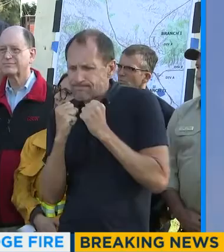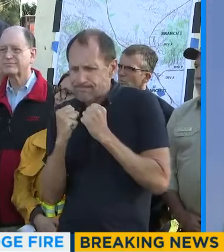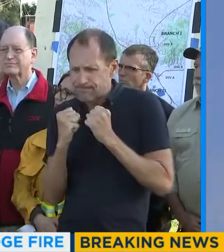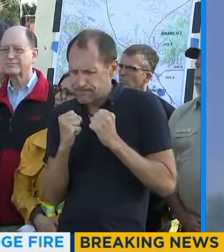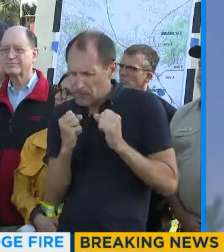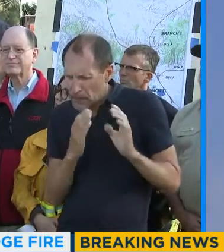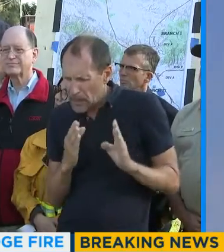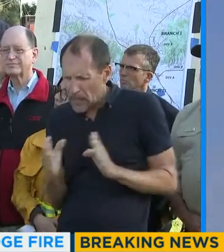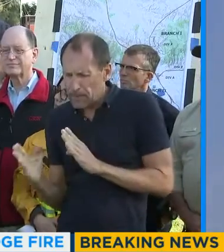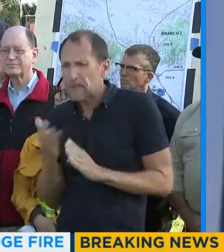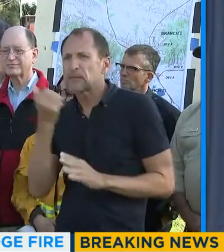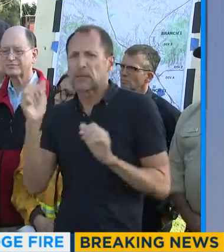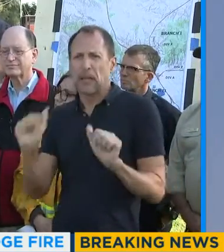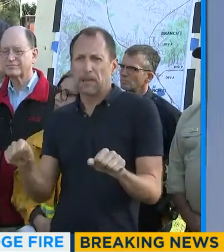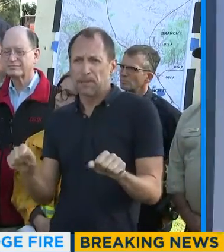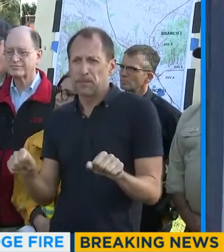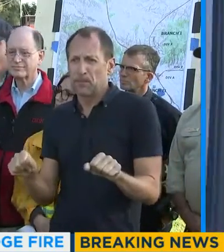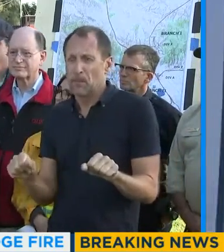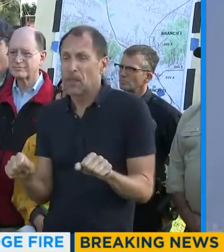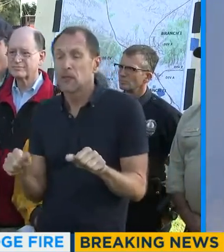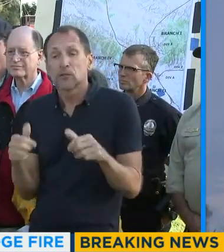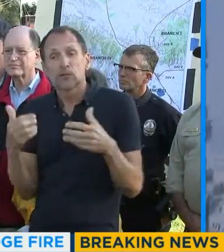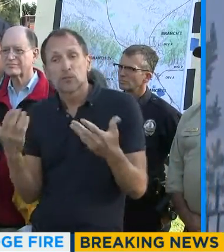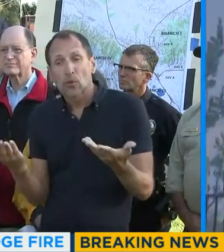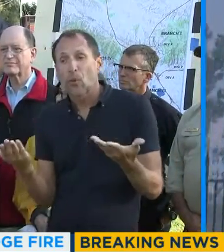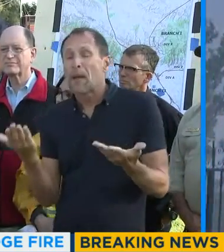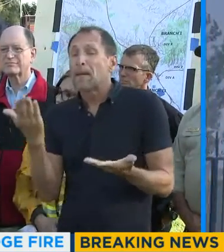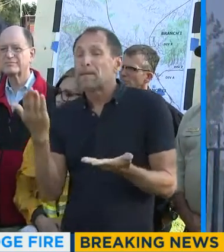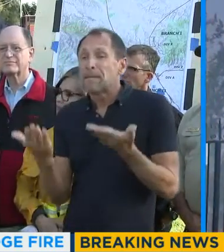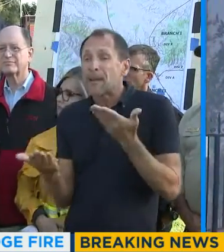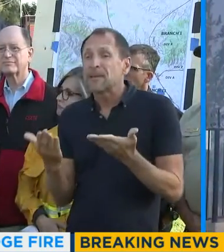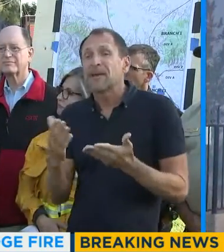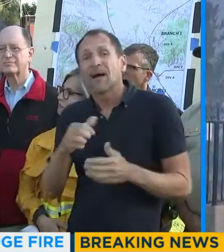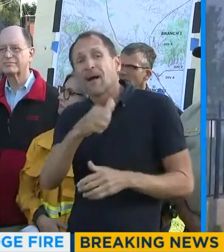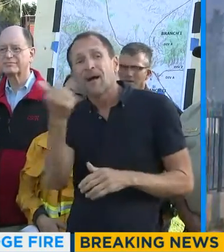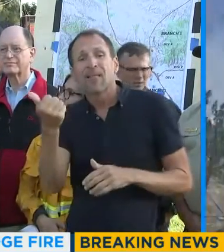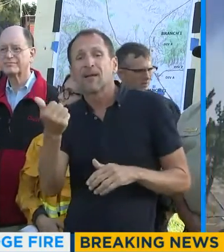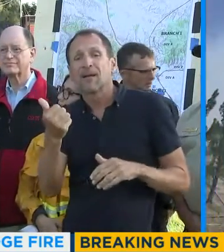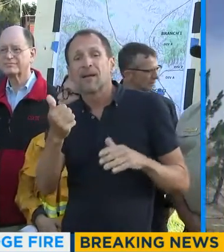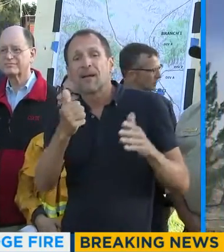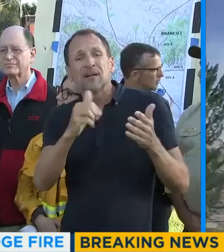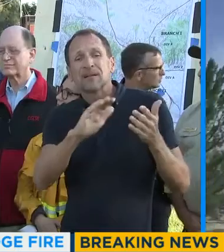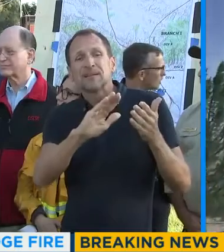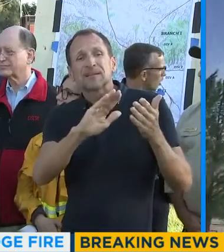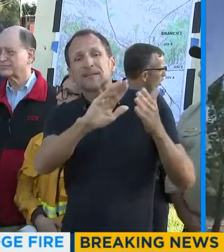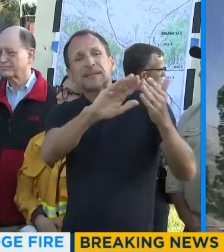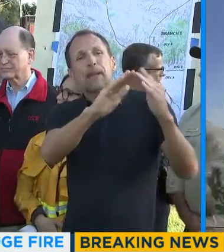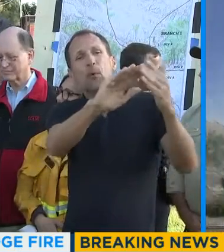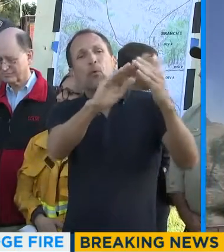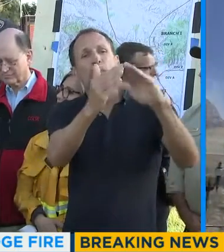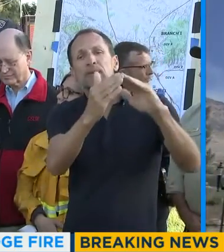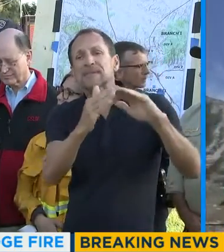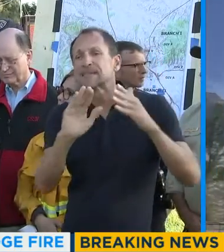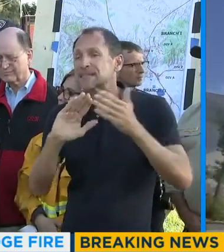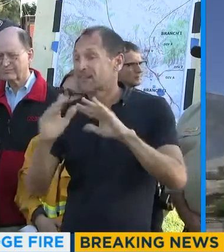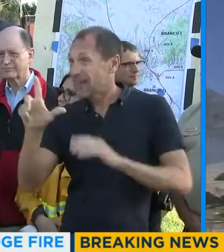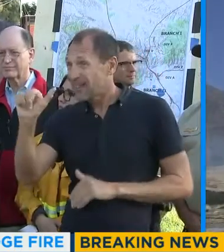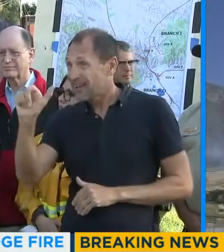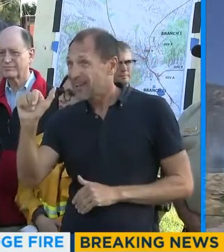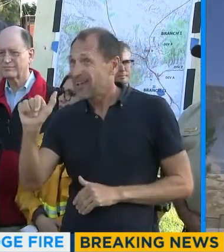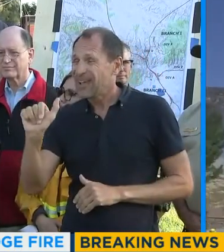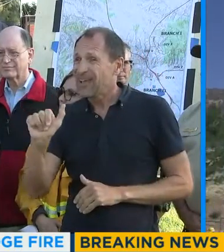that citizens and community members in other parts of the city may see a degradation on low-level calls for service. We ask for your patience.